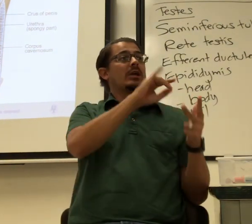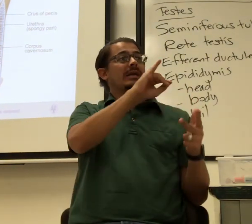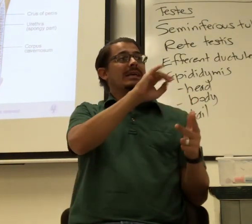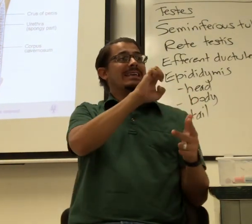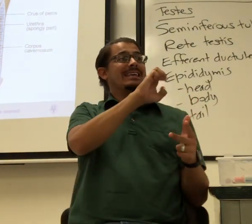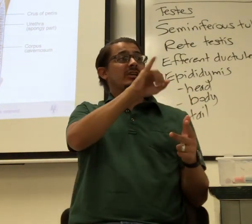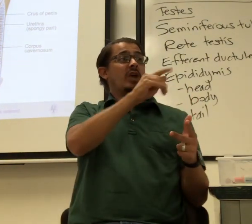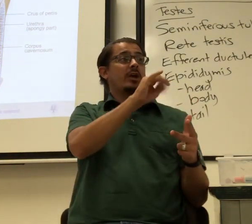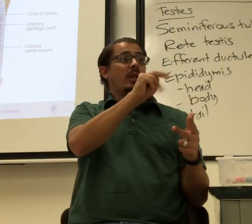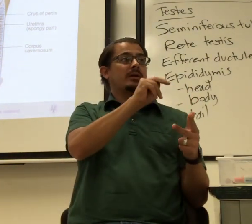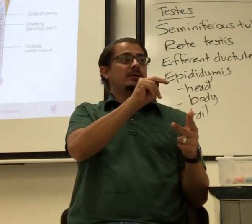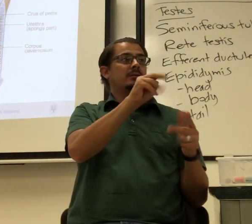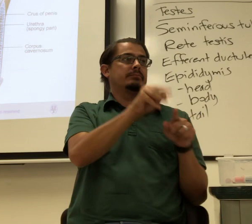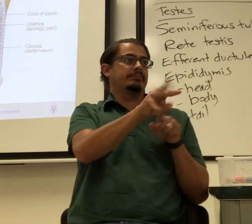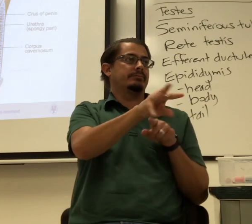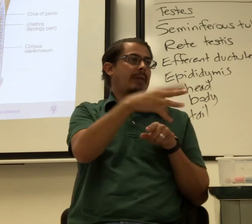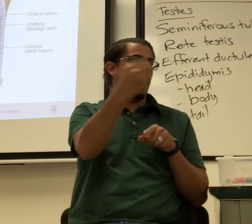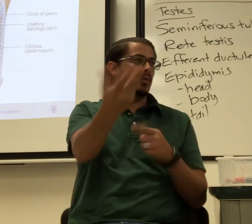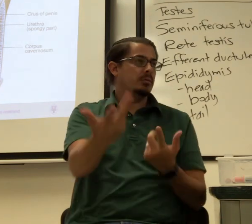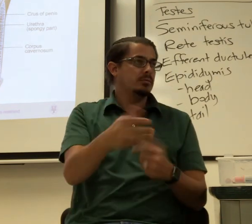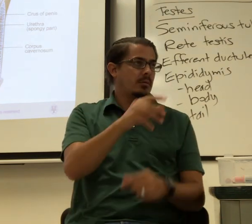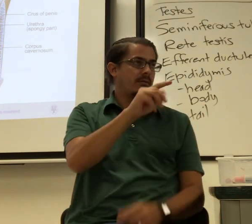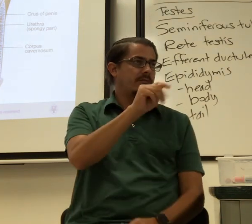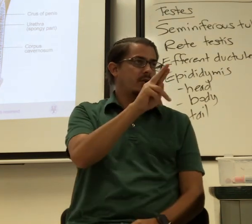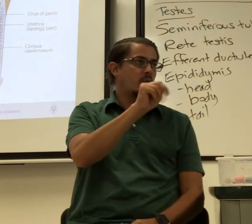first, prostatic,